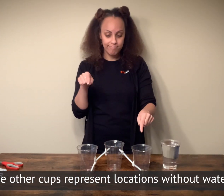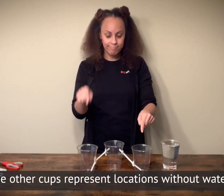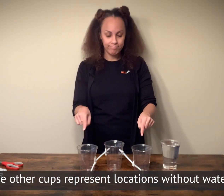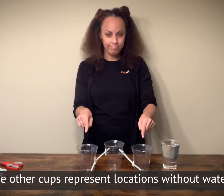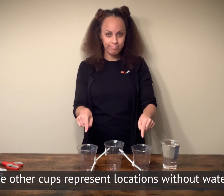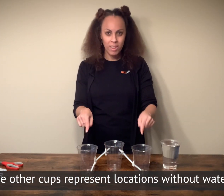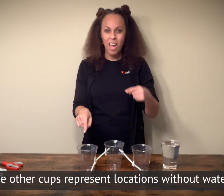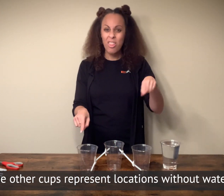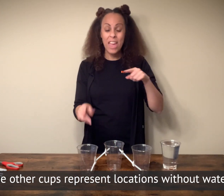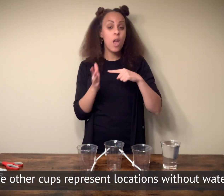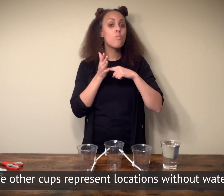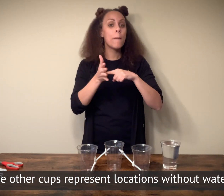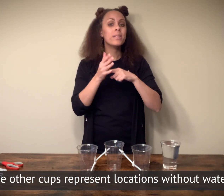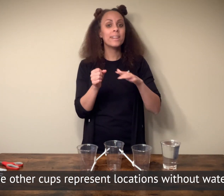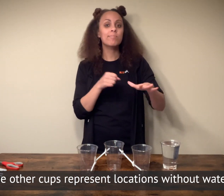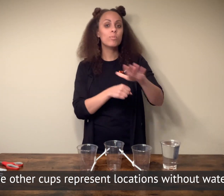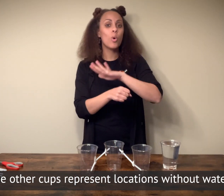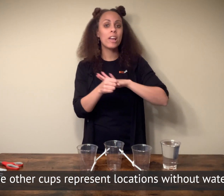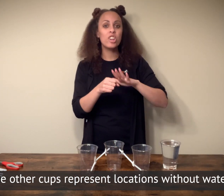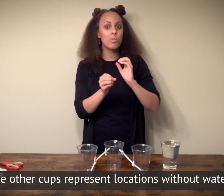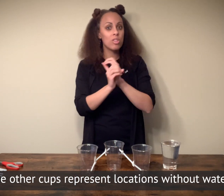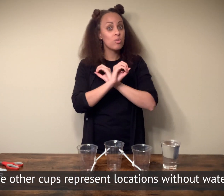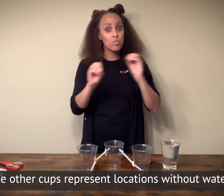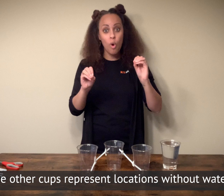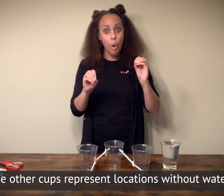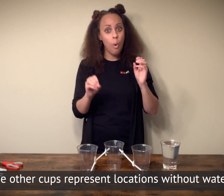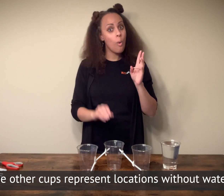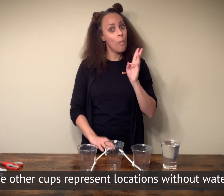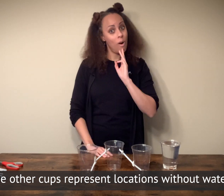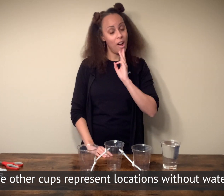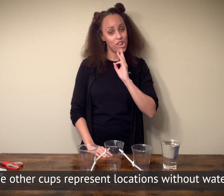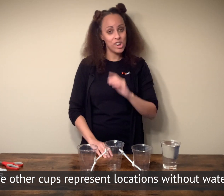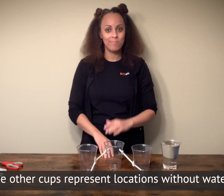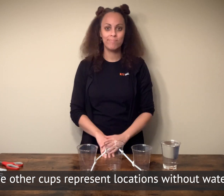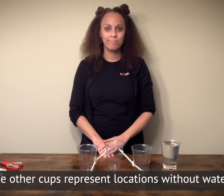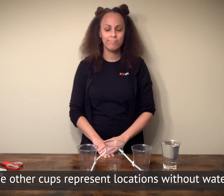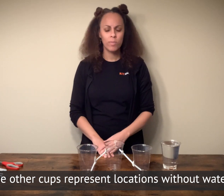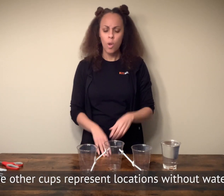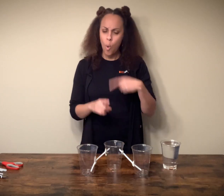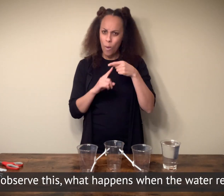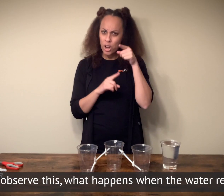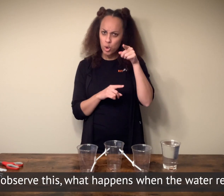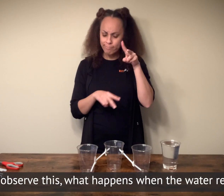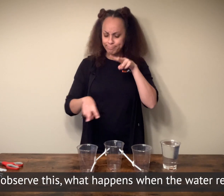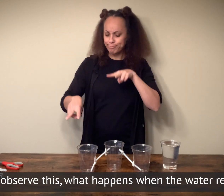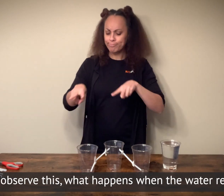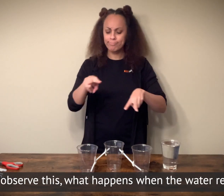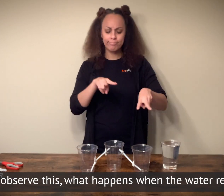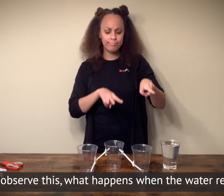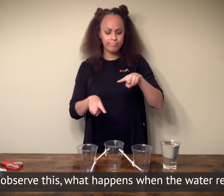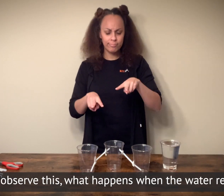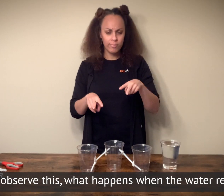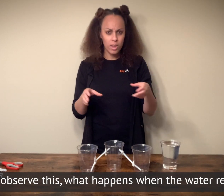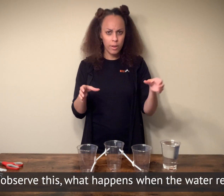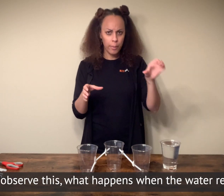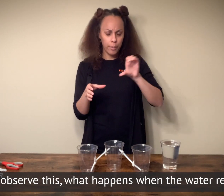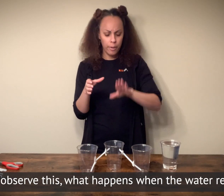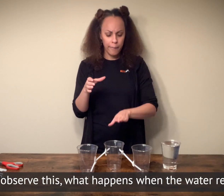The other cups represent locations without water. As you observe this,